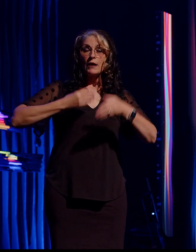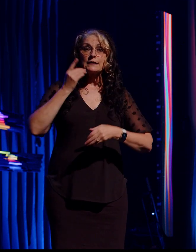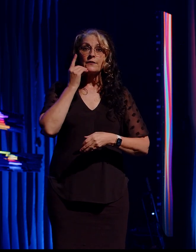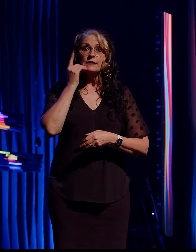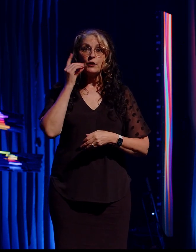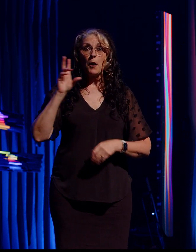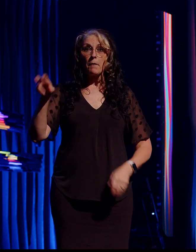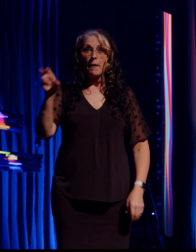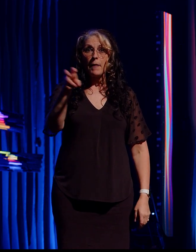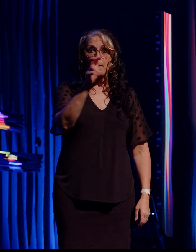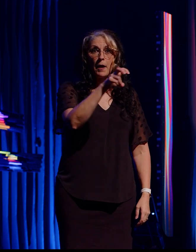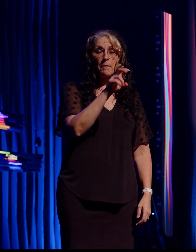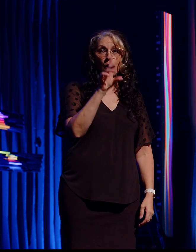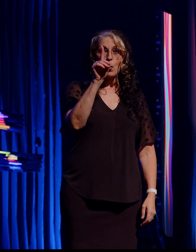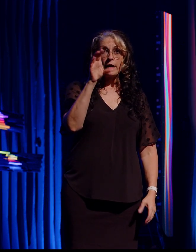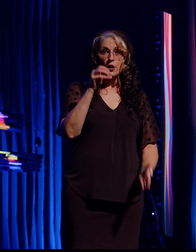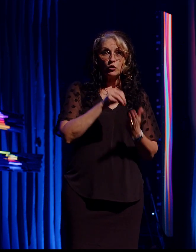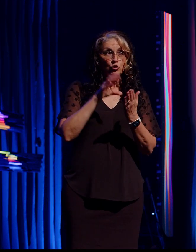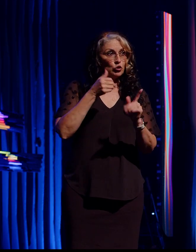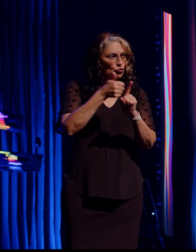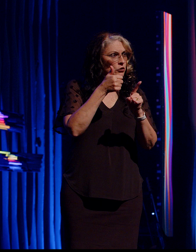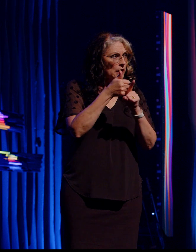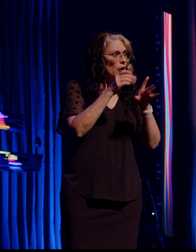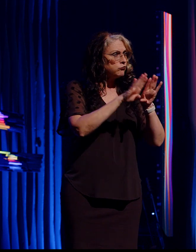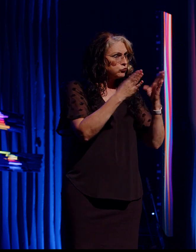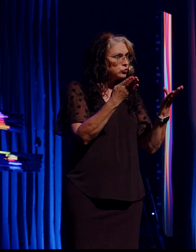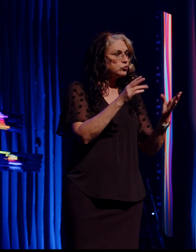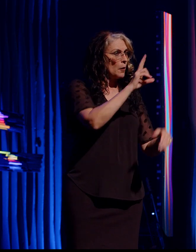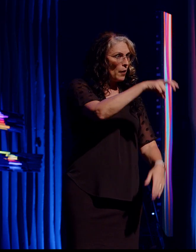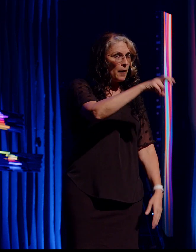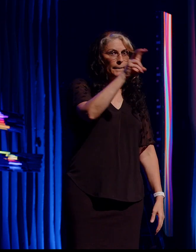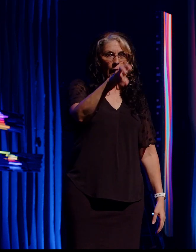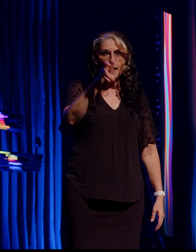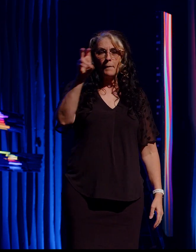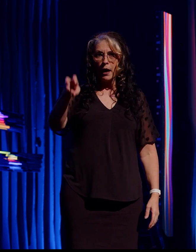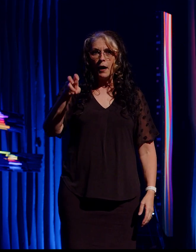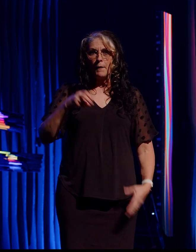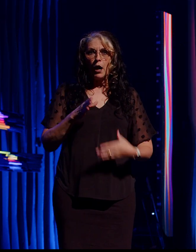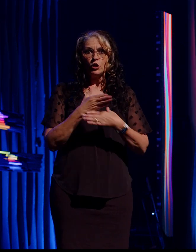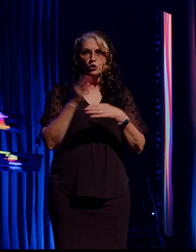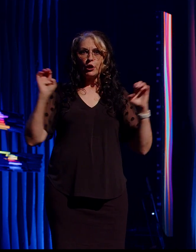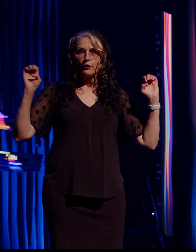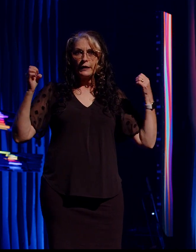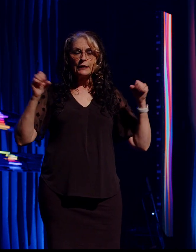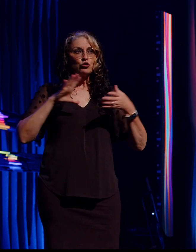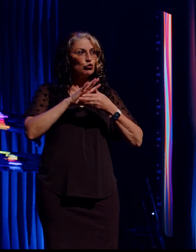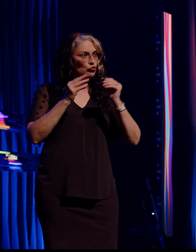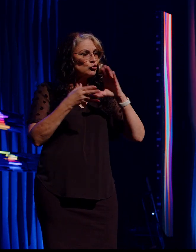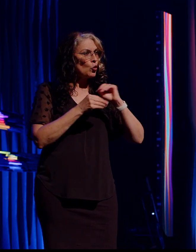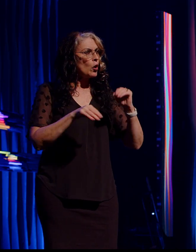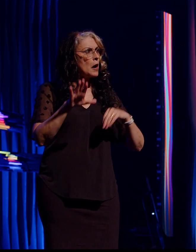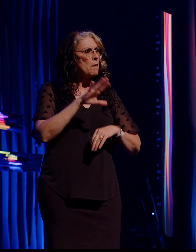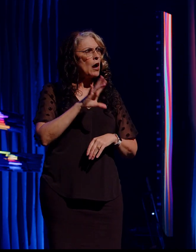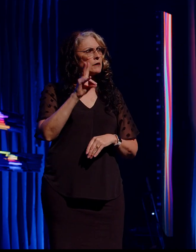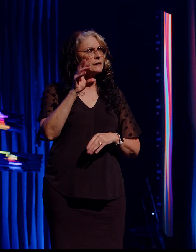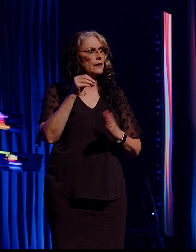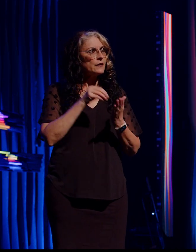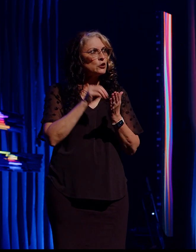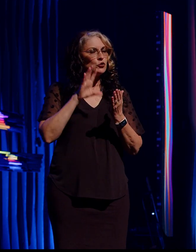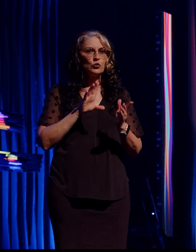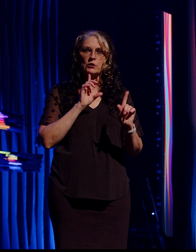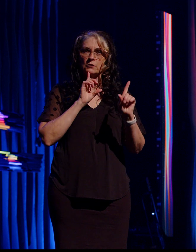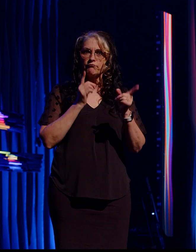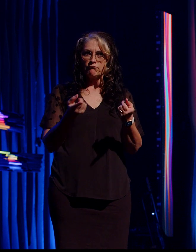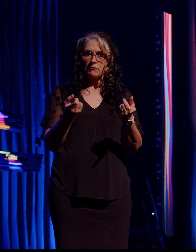over 100 students show up, and then you opened up your homes, and we went to homes and shared the Easter story. I think over 70 students came to